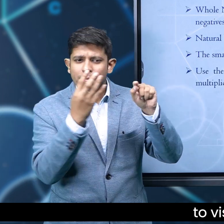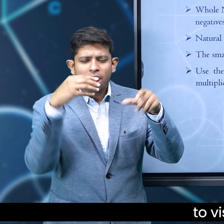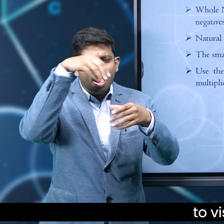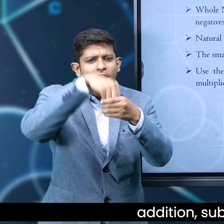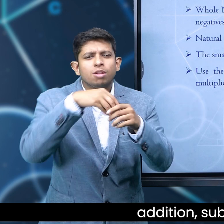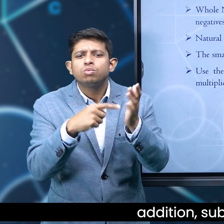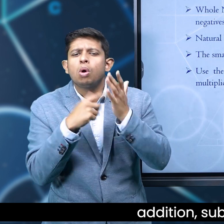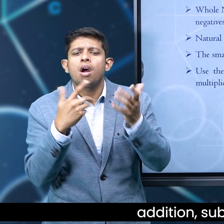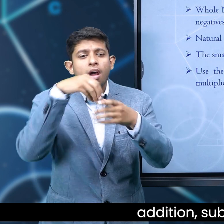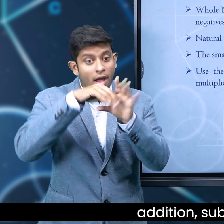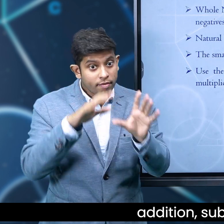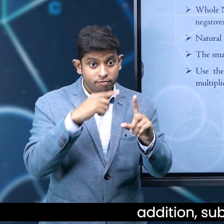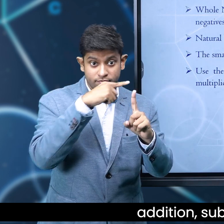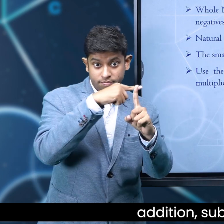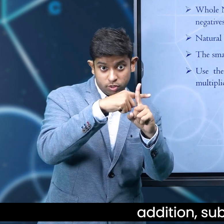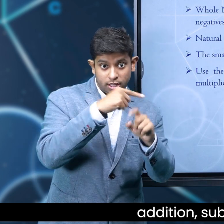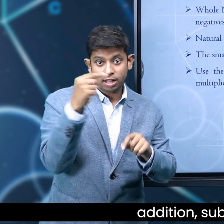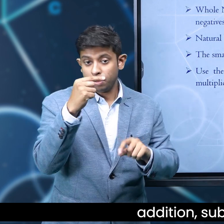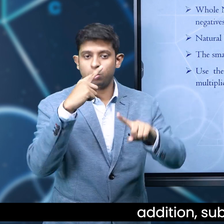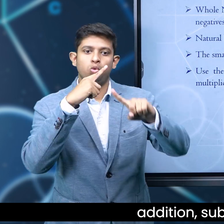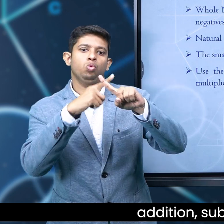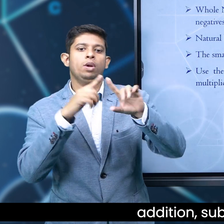perform addition, subtraction, and multiplication.